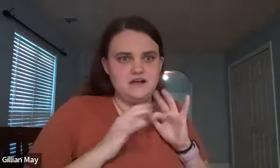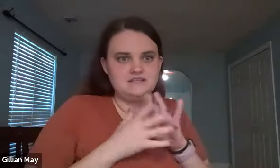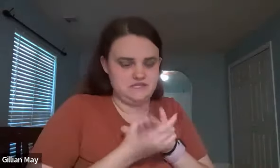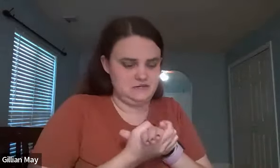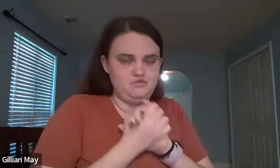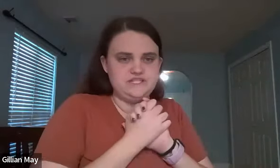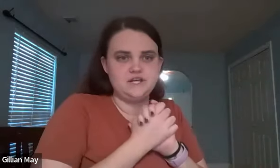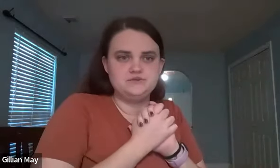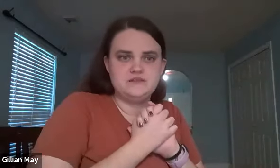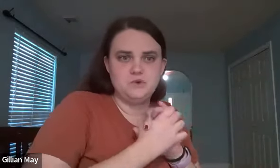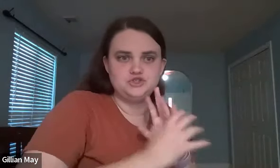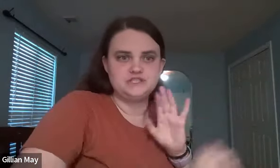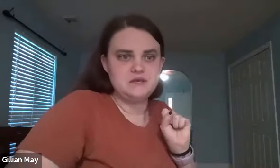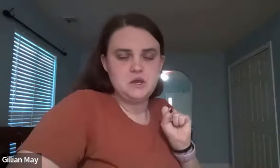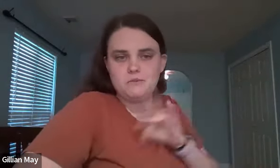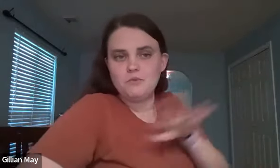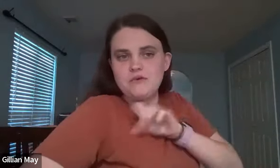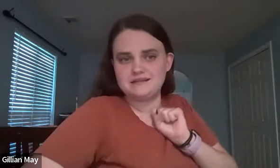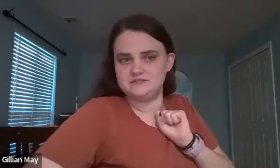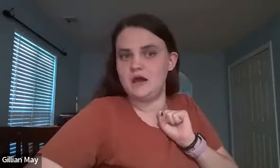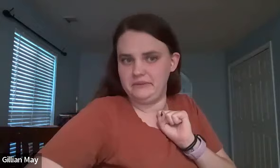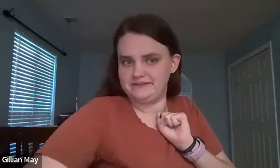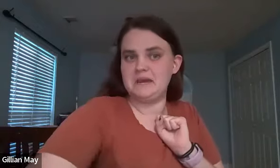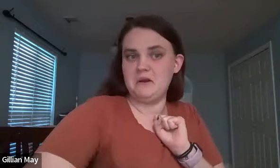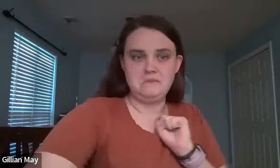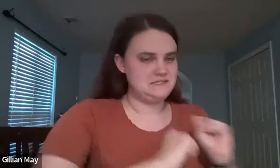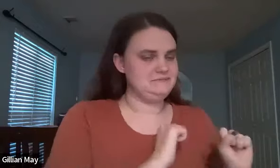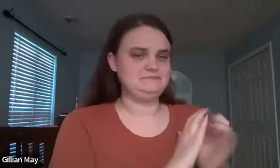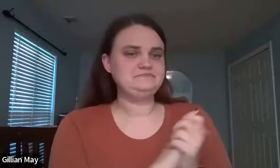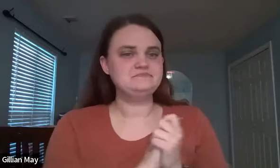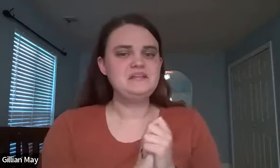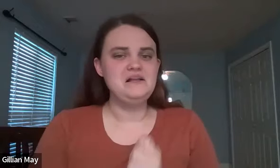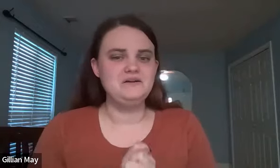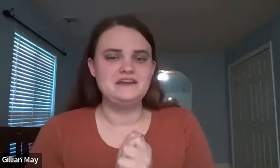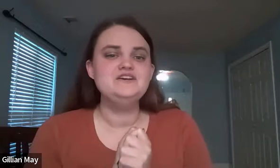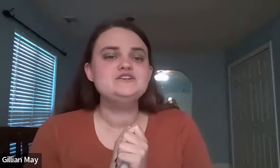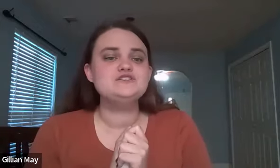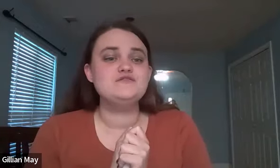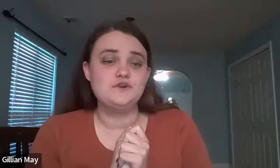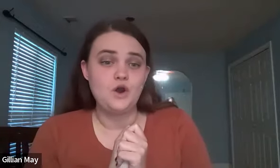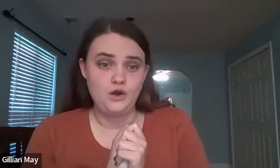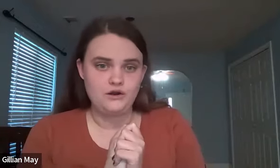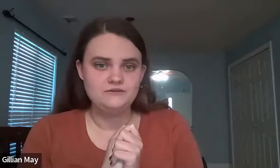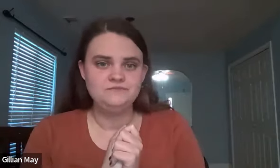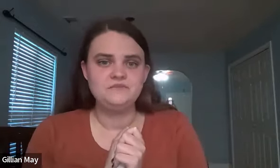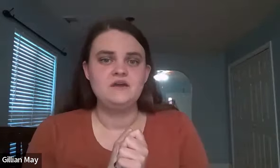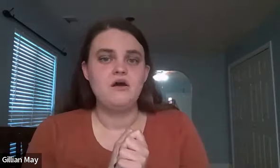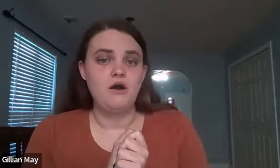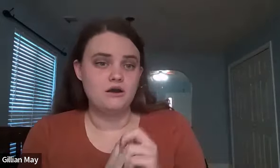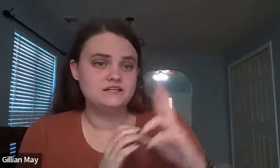class because I was not used to the motions. More practice will help it. I promise. Okay. So for R is